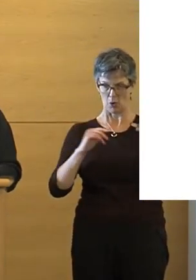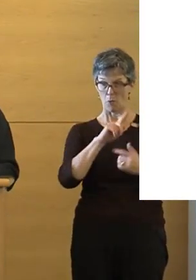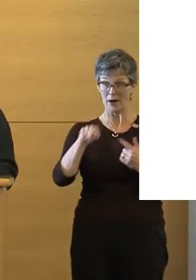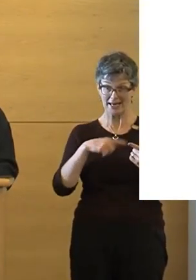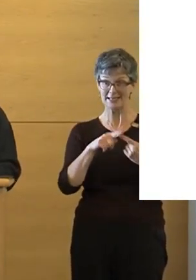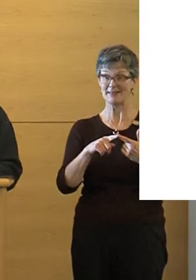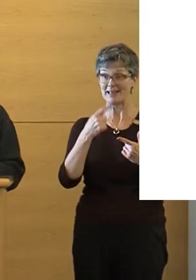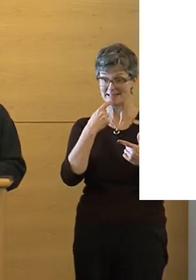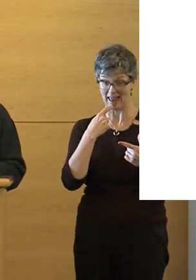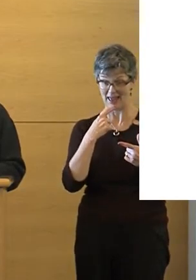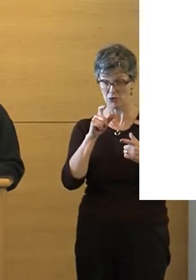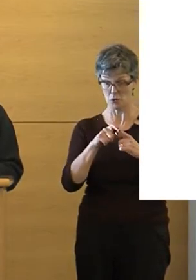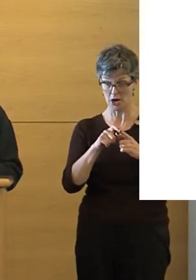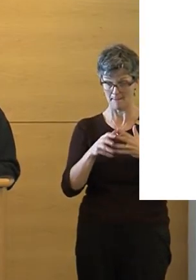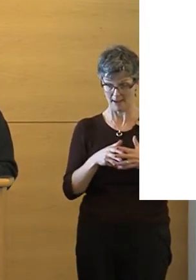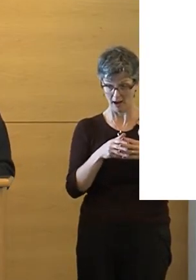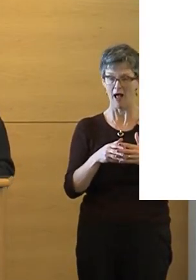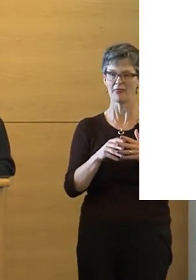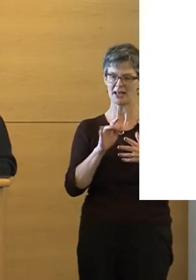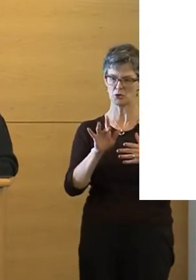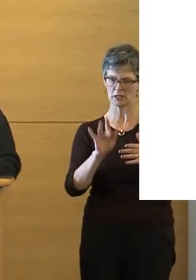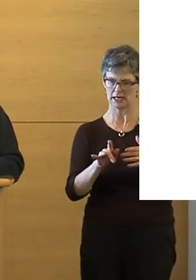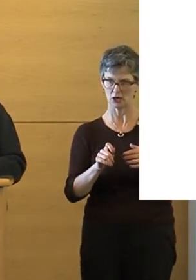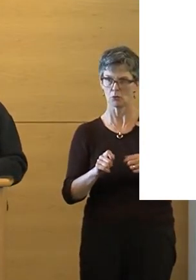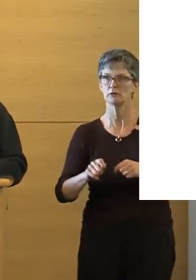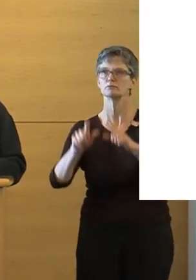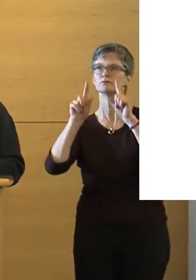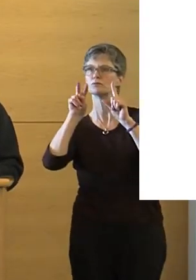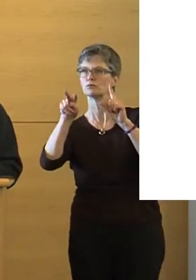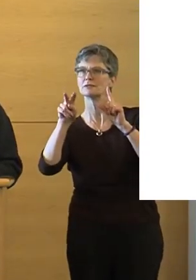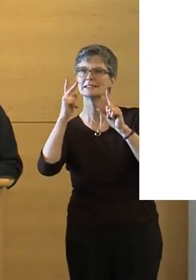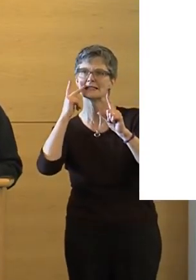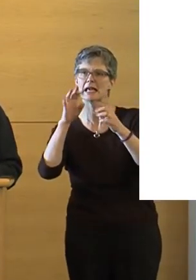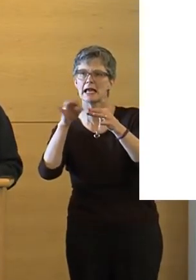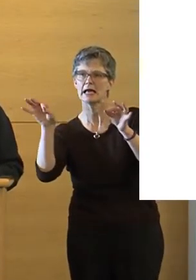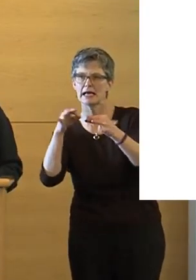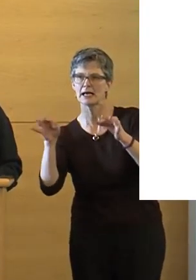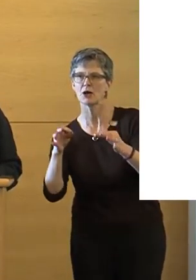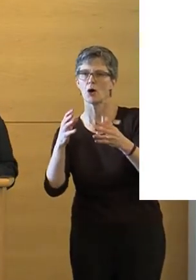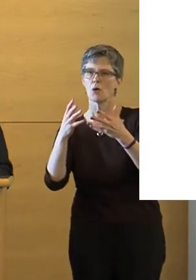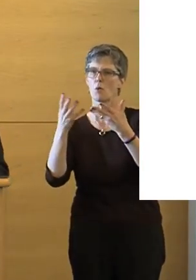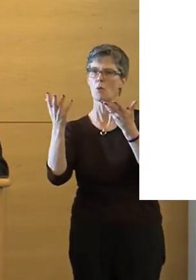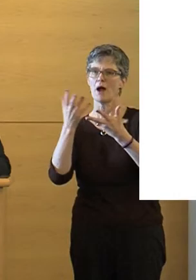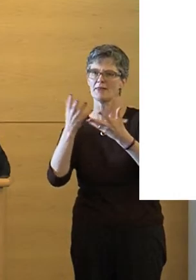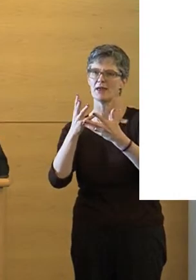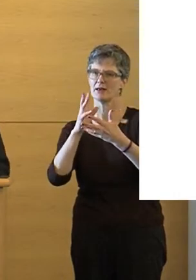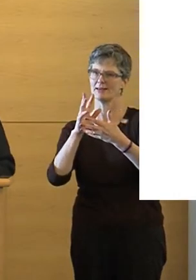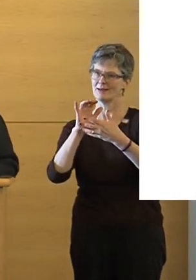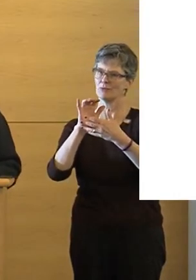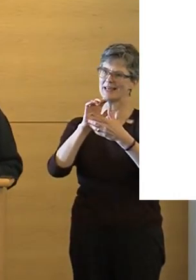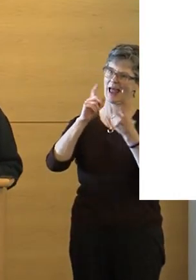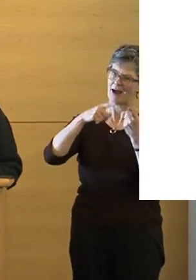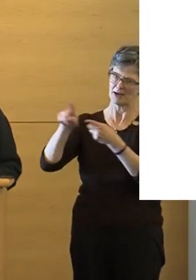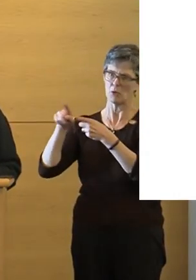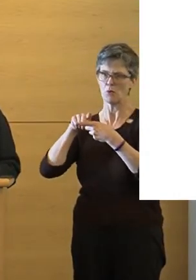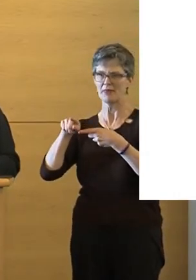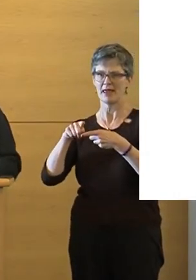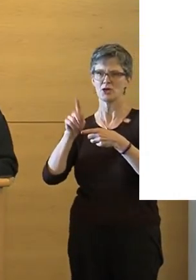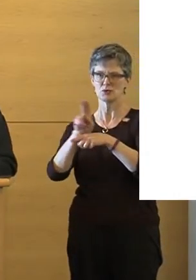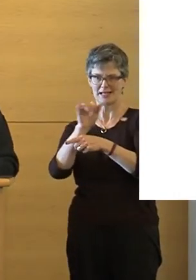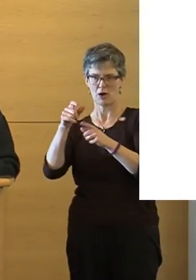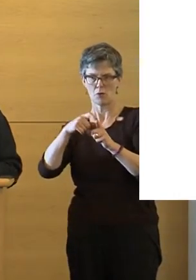Romney said America more often than Obama did. And then you can look at the timeline and see,